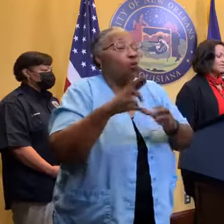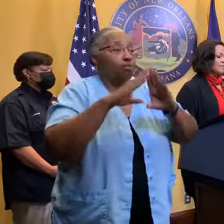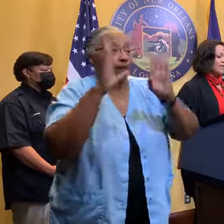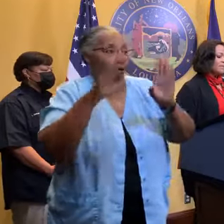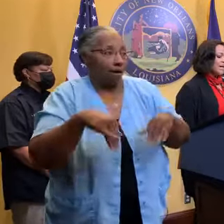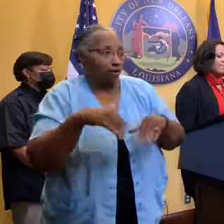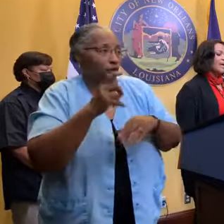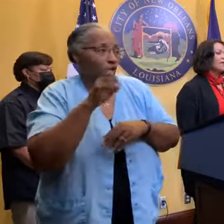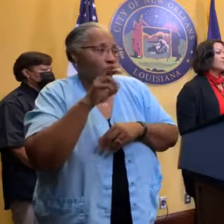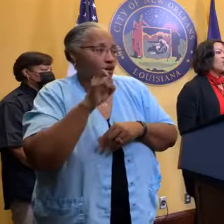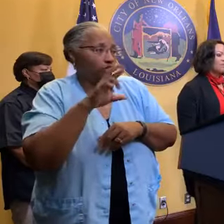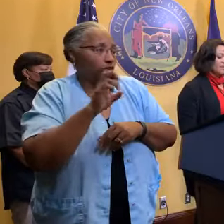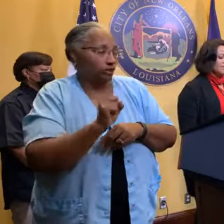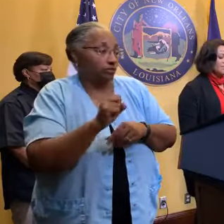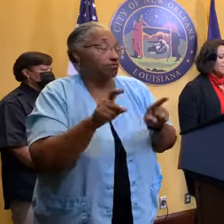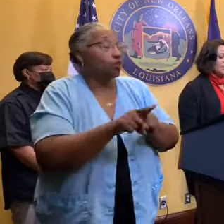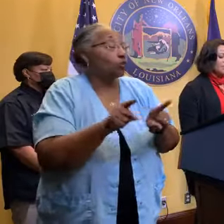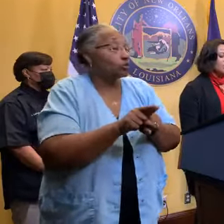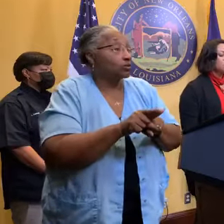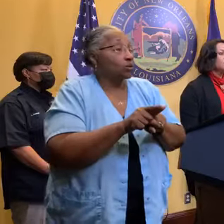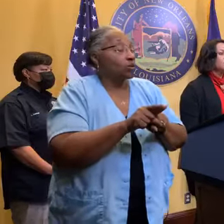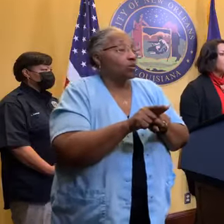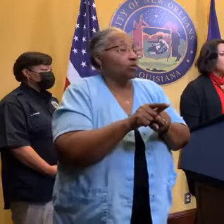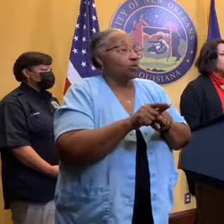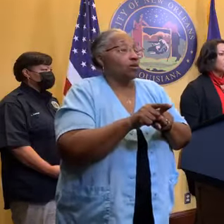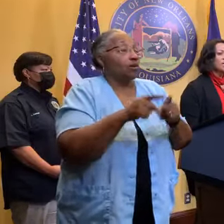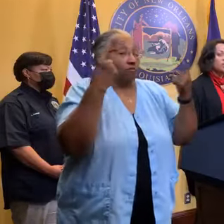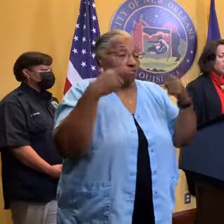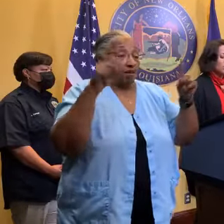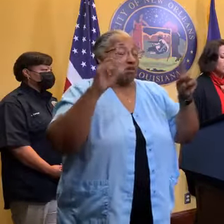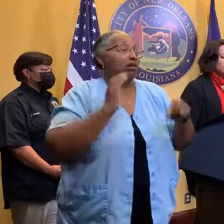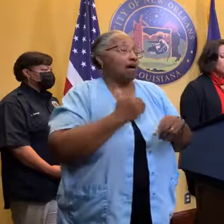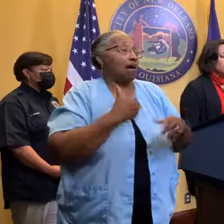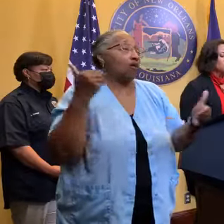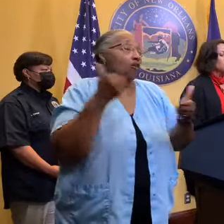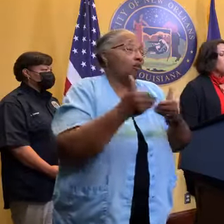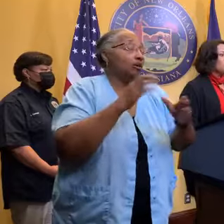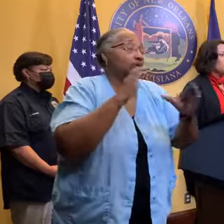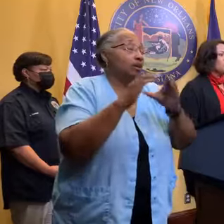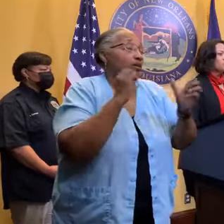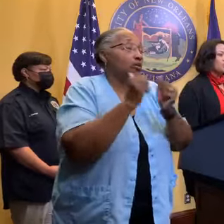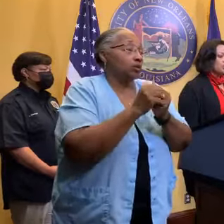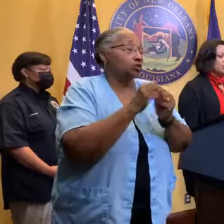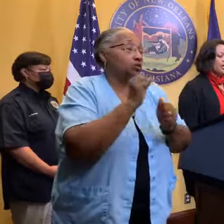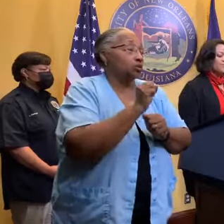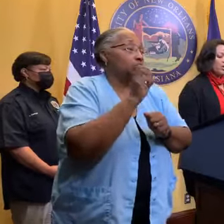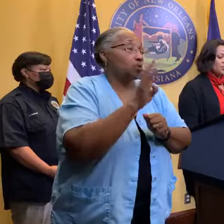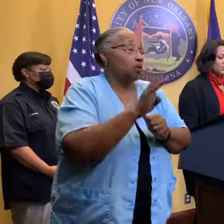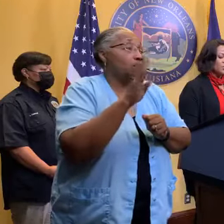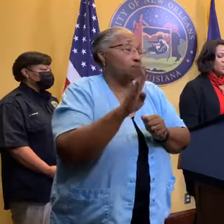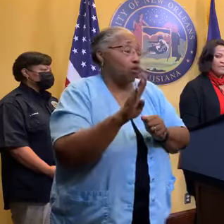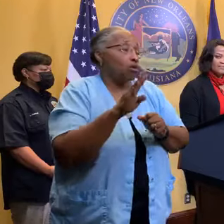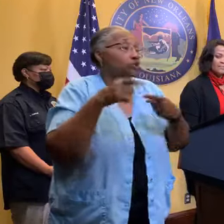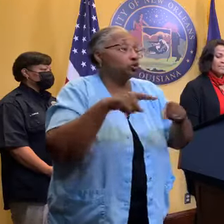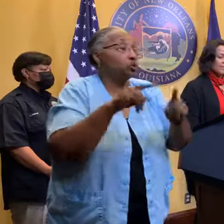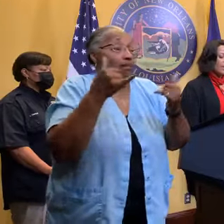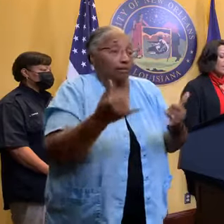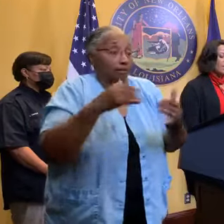Finally, top of mind for all of us is our close communication and coordination with Sewage and Water Board during and following this storm